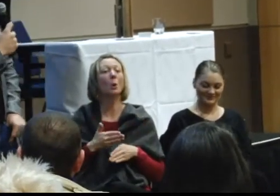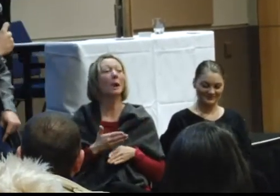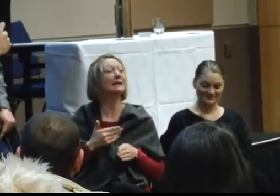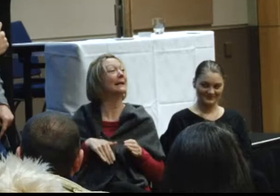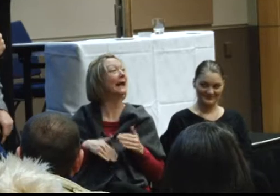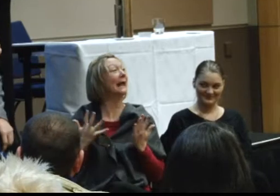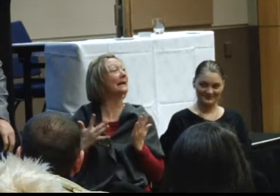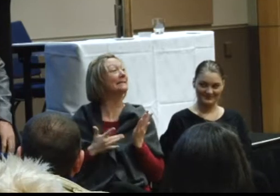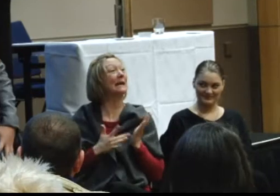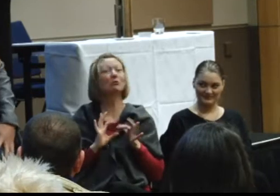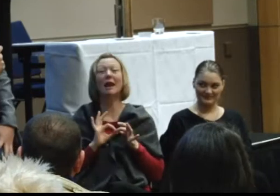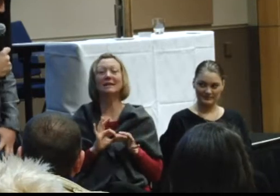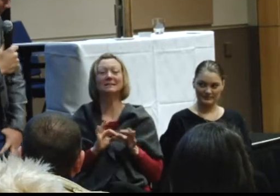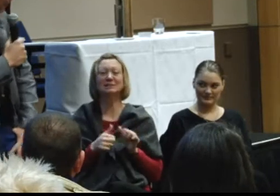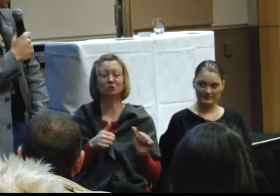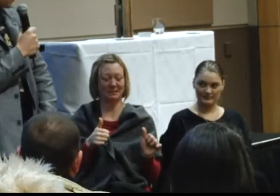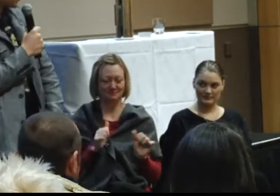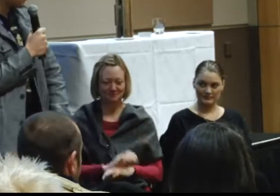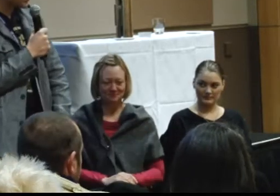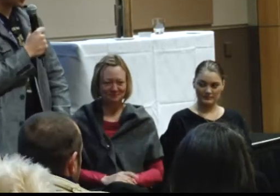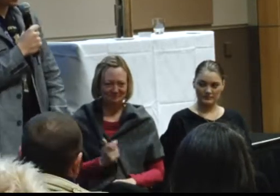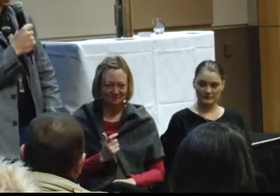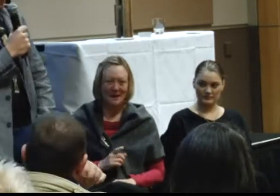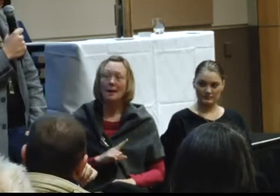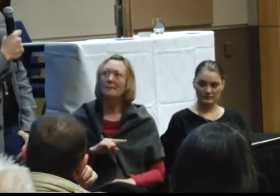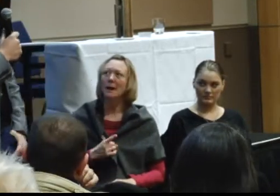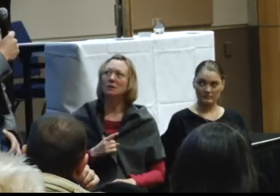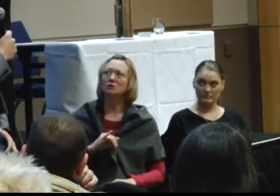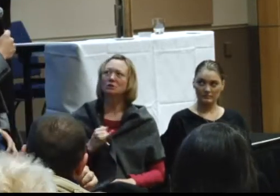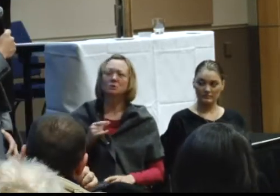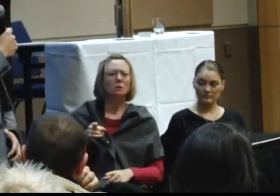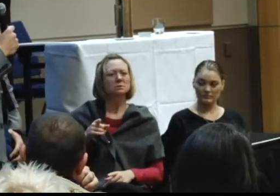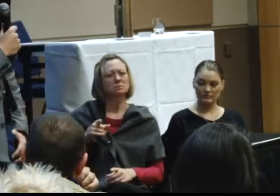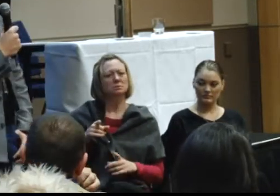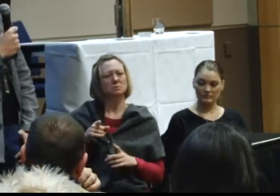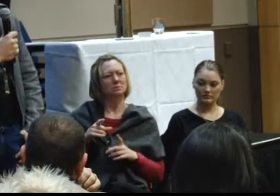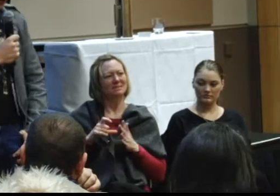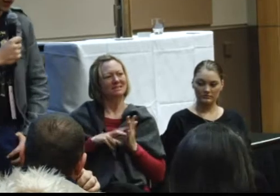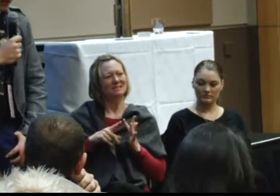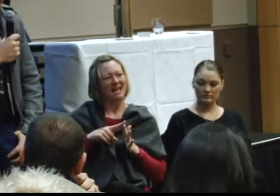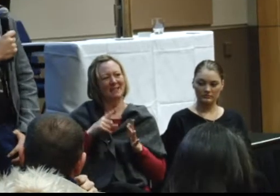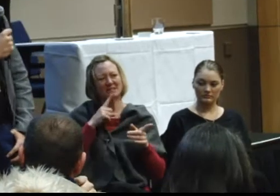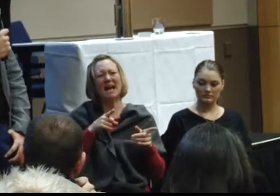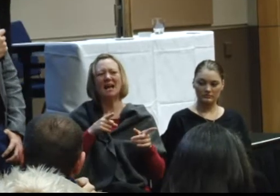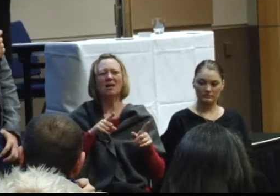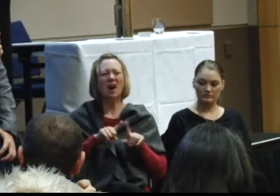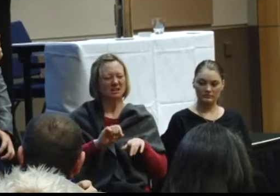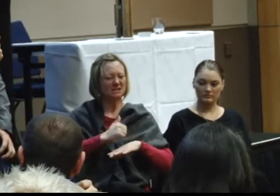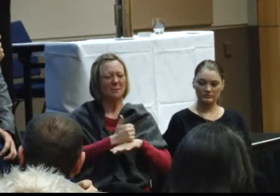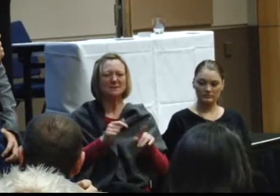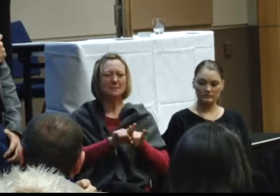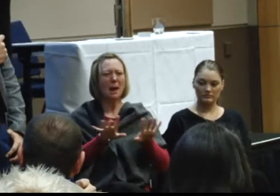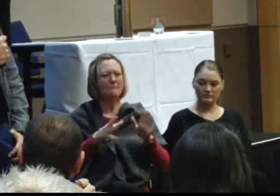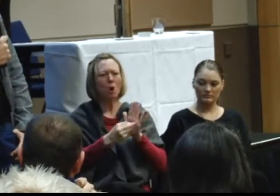tech-related industry. But just going on what Dave was saying about creating something like Surf Lifesaving for IT, given